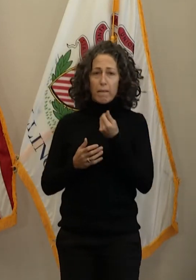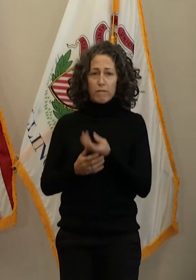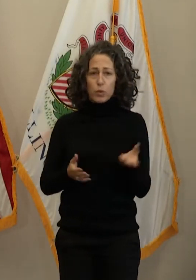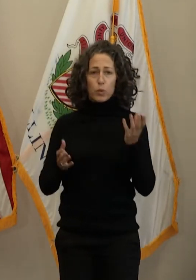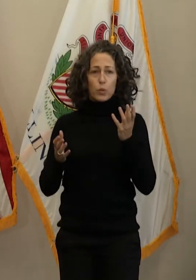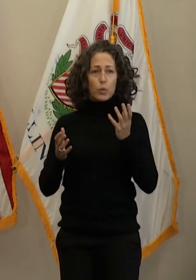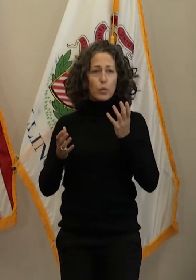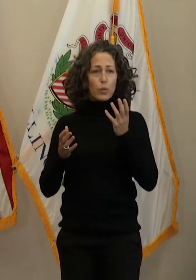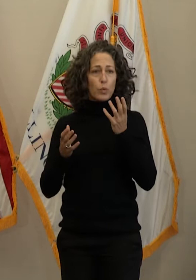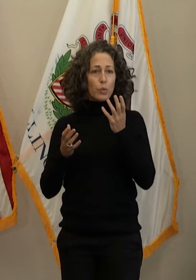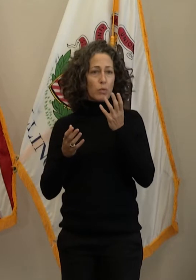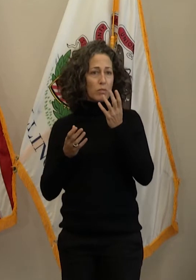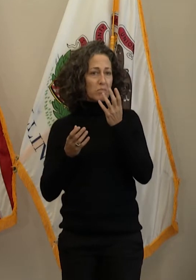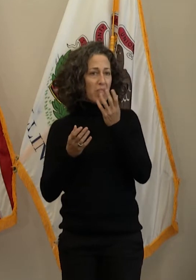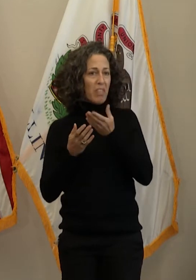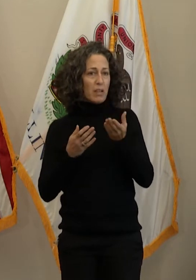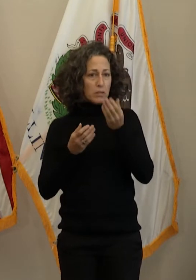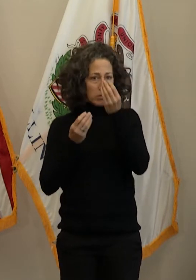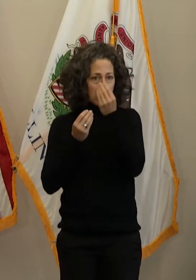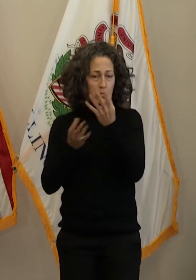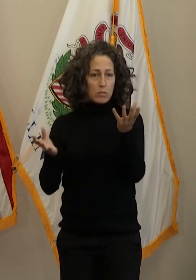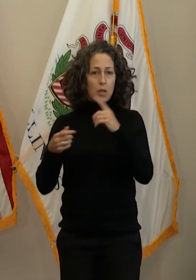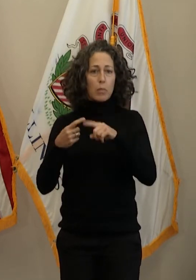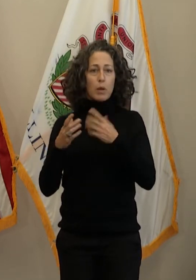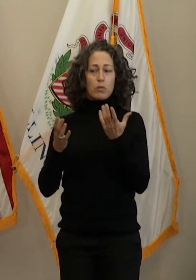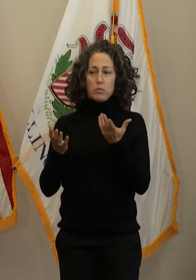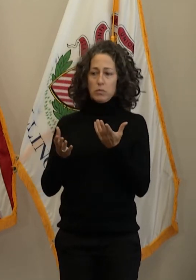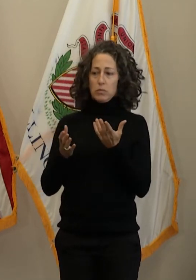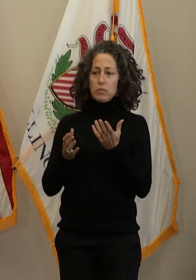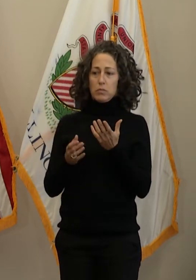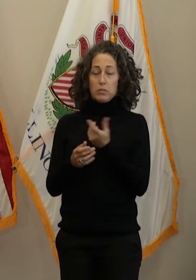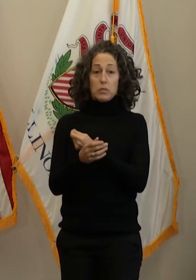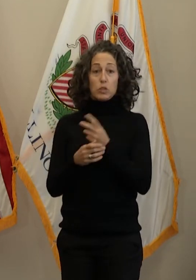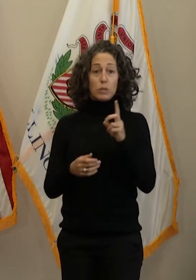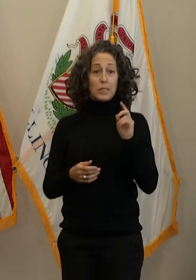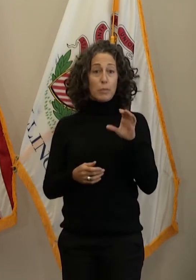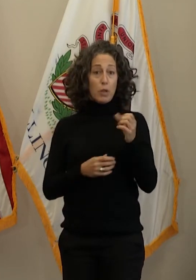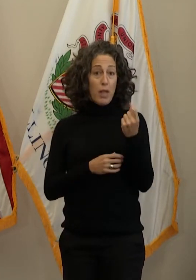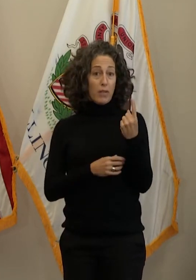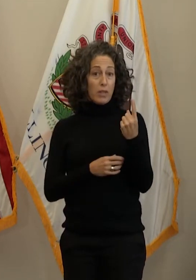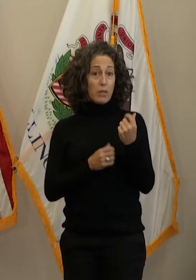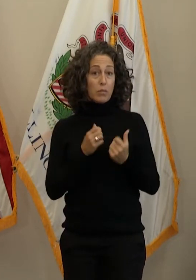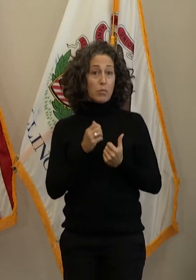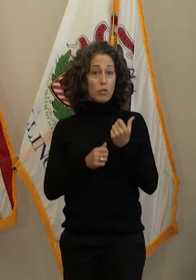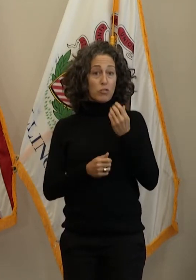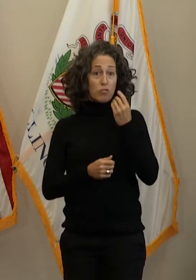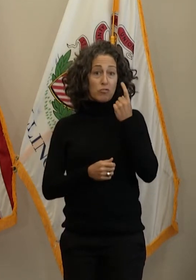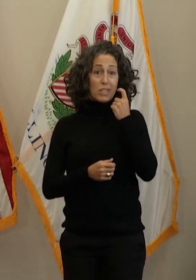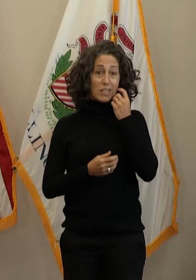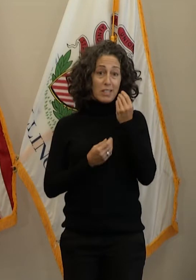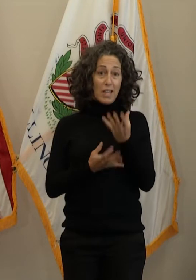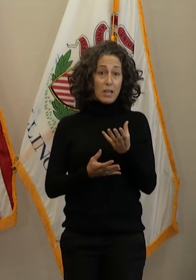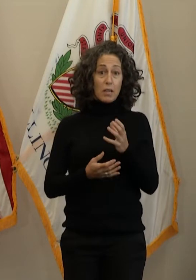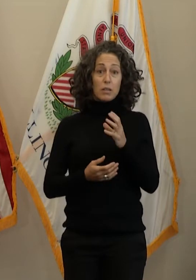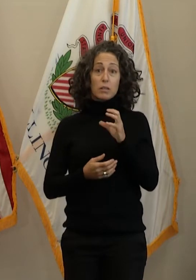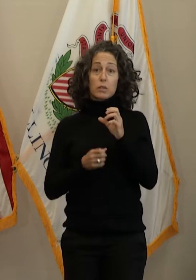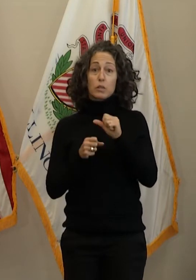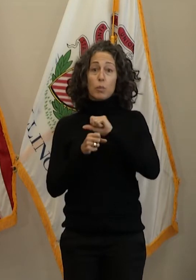communication about our current situation. So as of December 11th, our most recent data, Suburban Cook County has